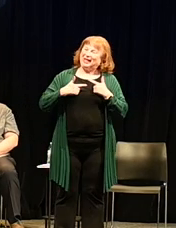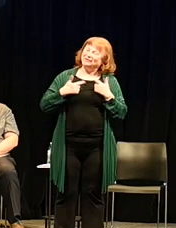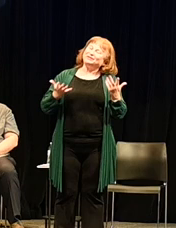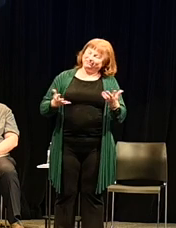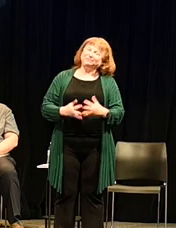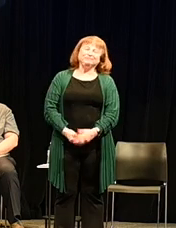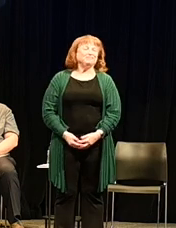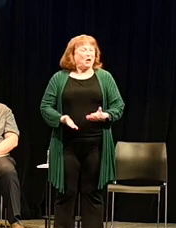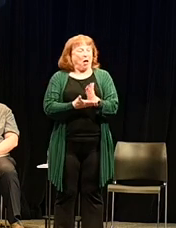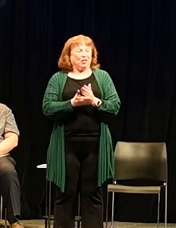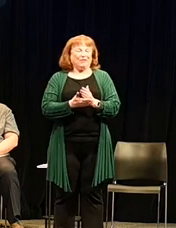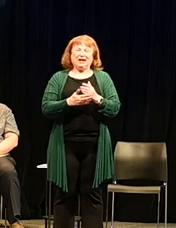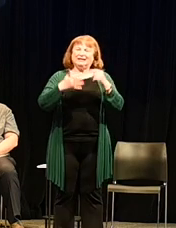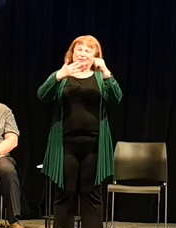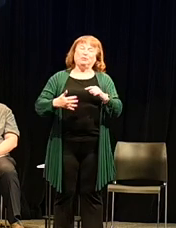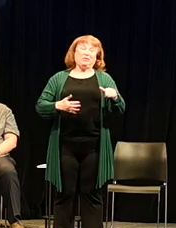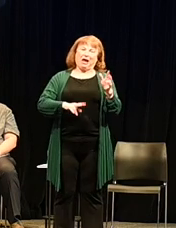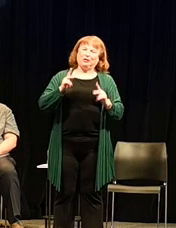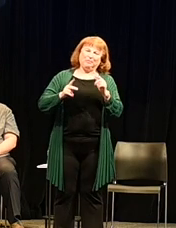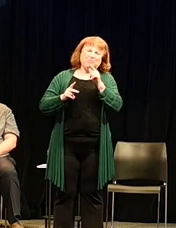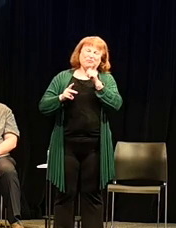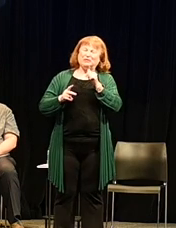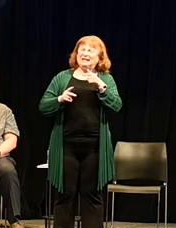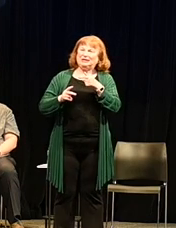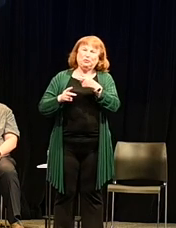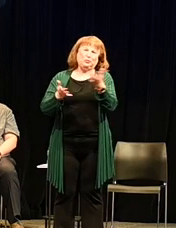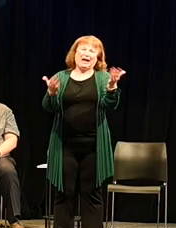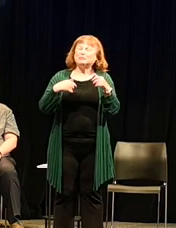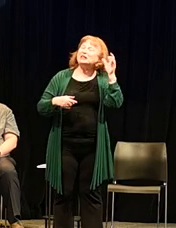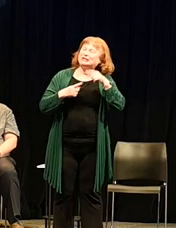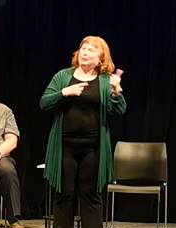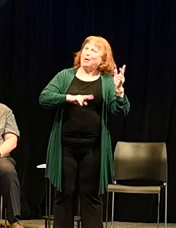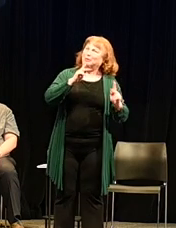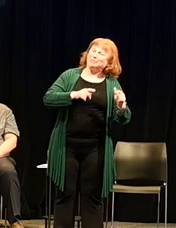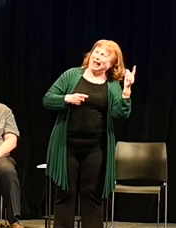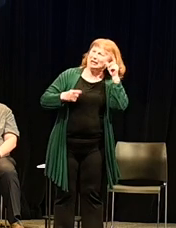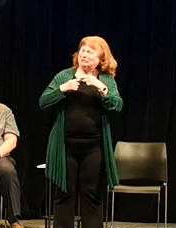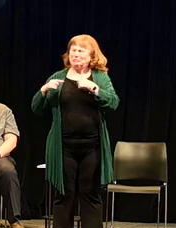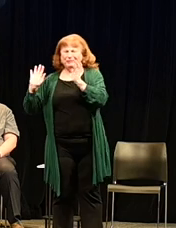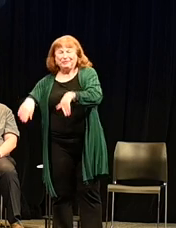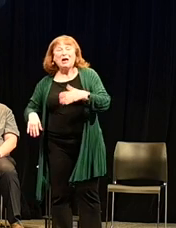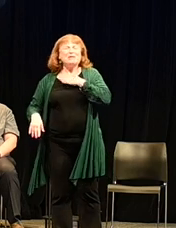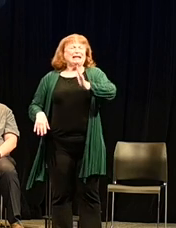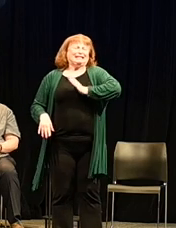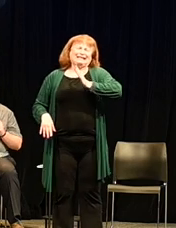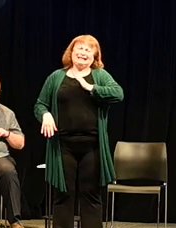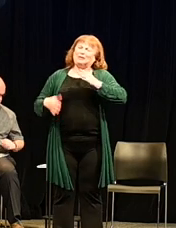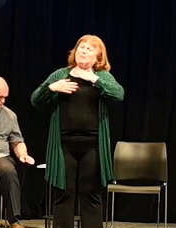Alrighty, let's get to the other people that you really came here to listen to and not me. It is my distinct